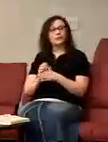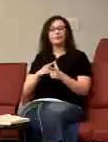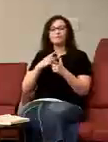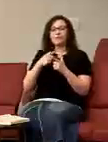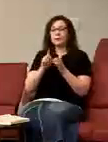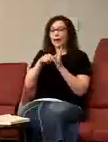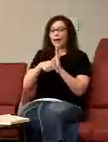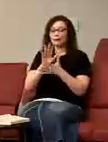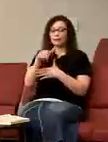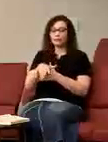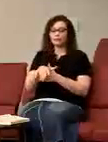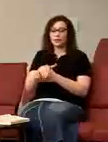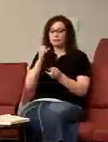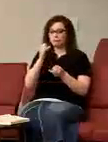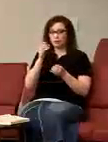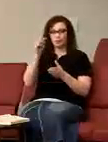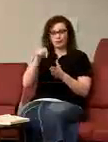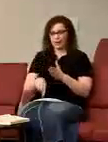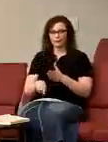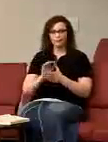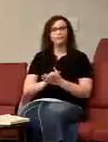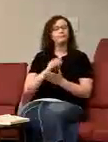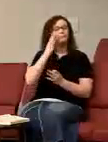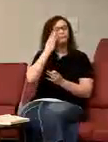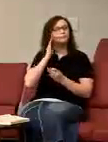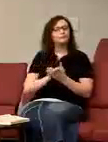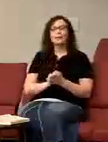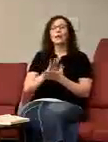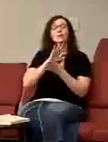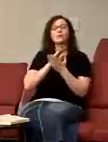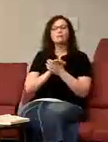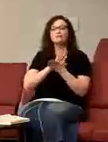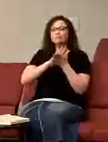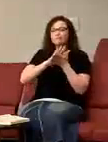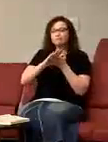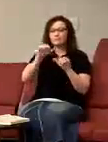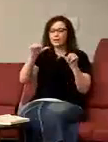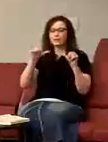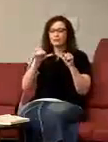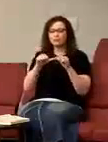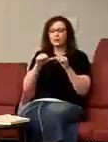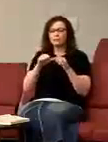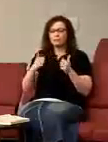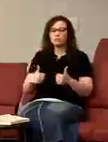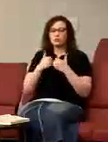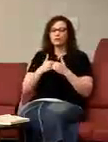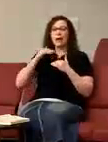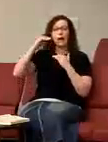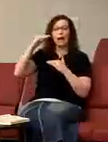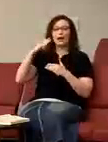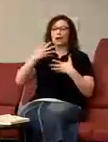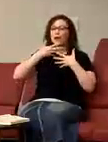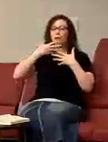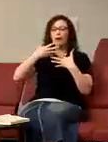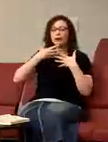the flood, there was a water vapor barrier around the earth also, and it was a nice place to live. High oxygen content, all kinds of stuff that would